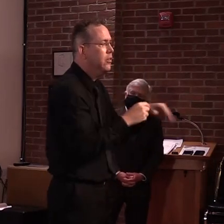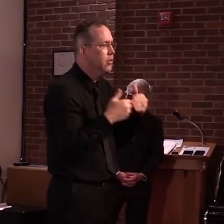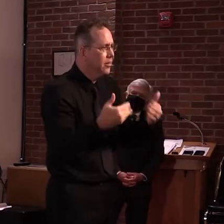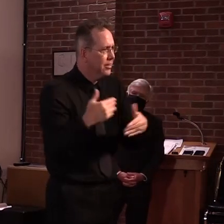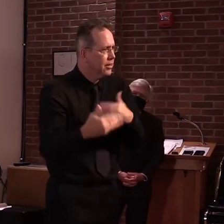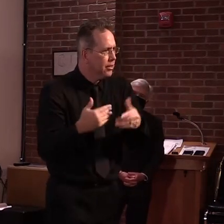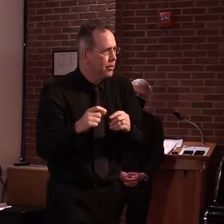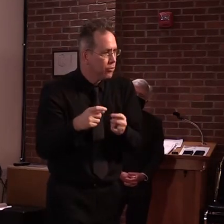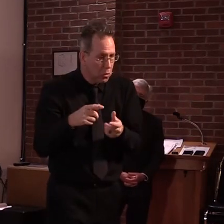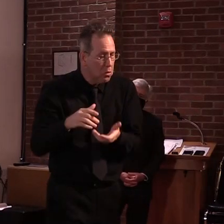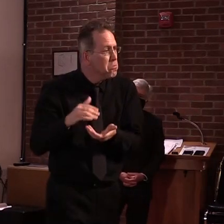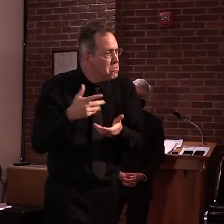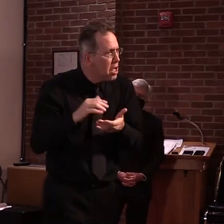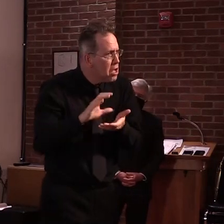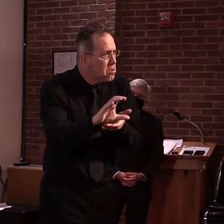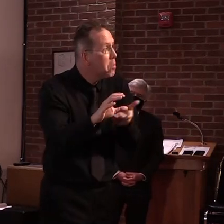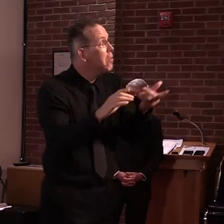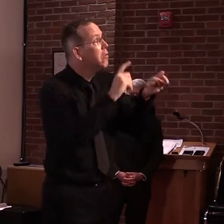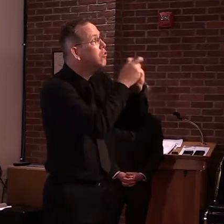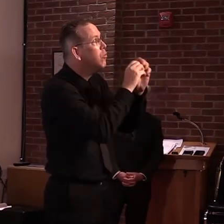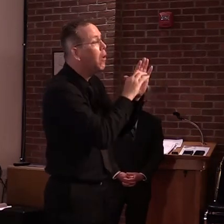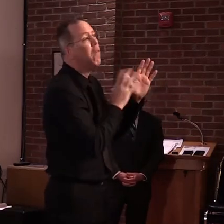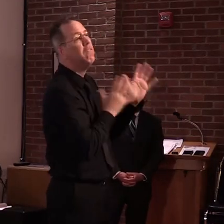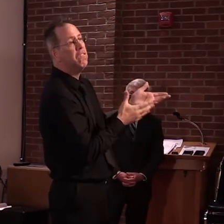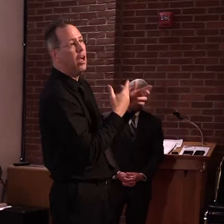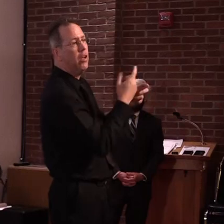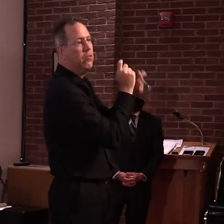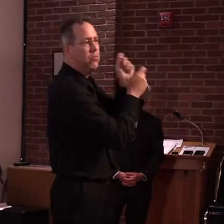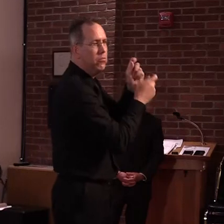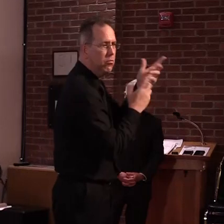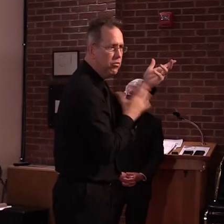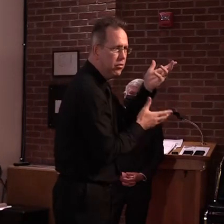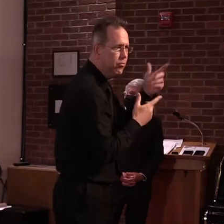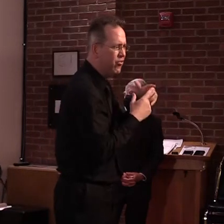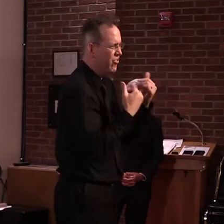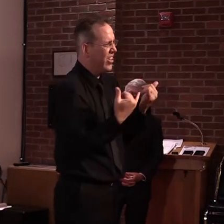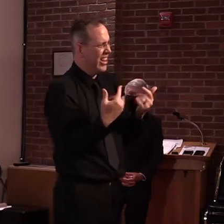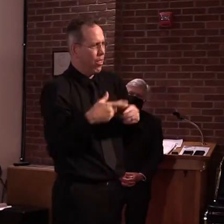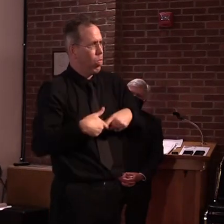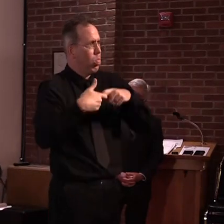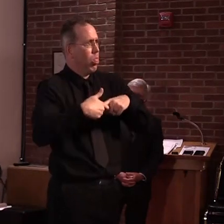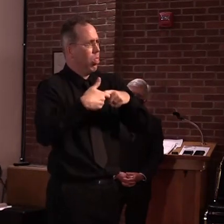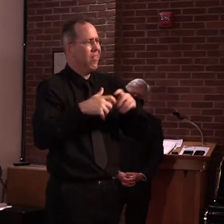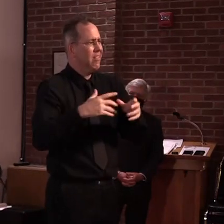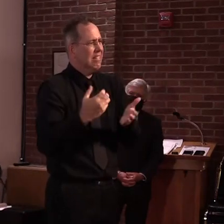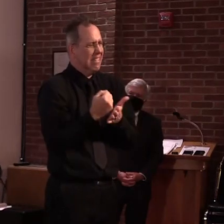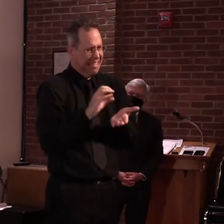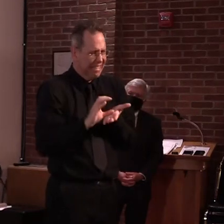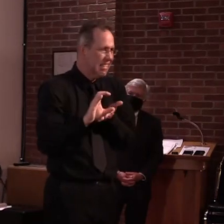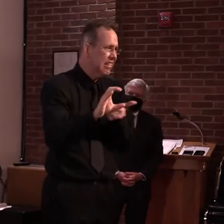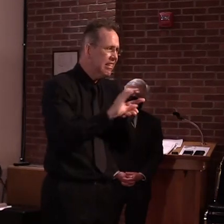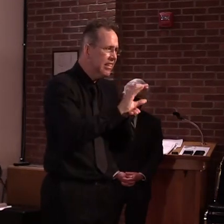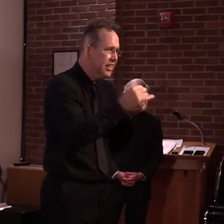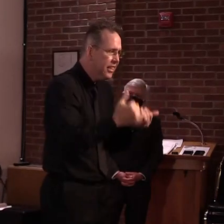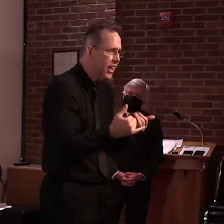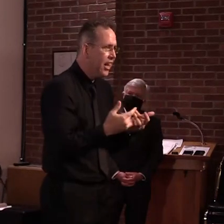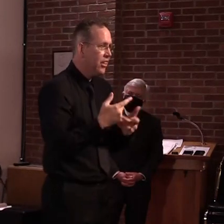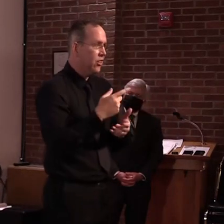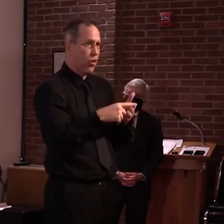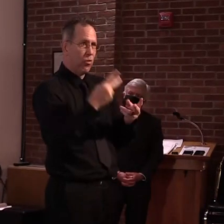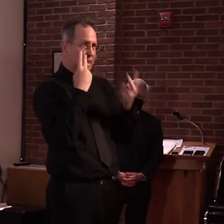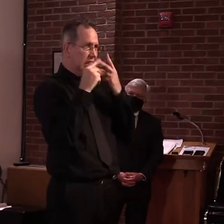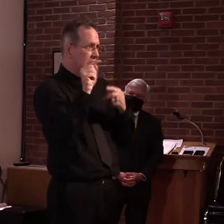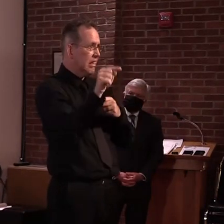talk to some of these businesses and some of the employees who are not working today because the businesses are